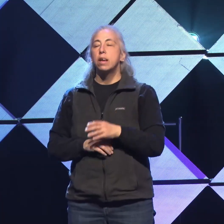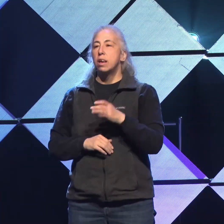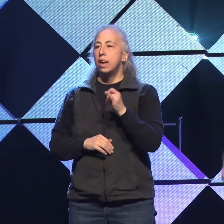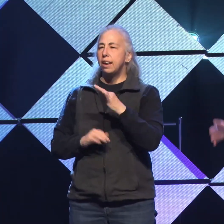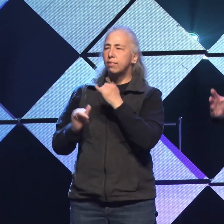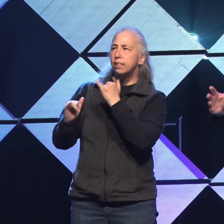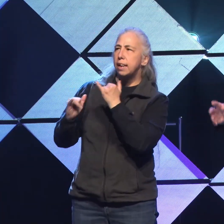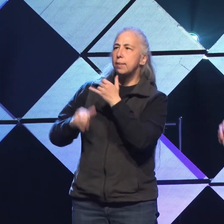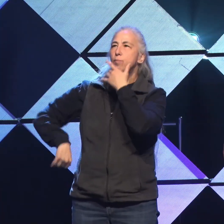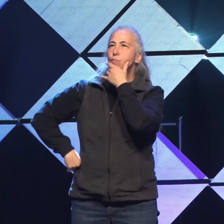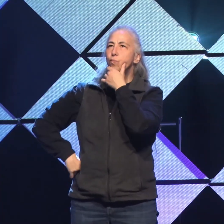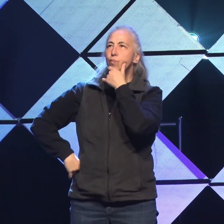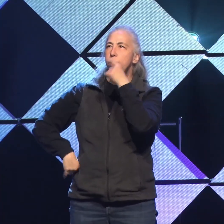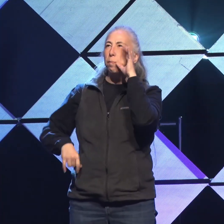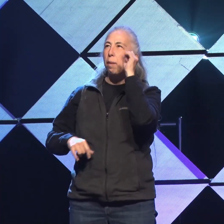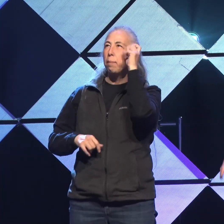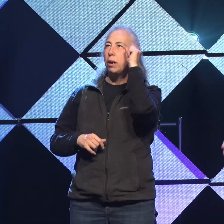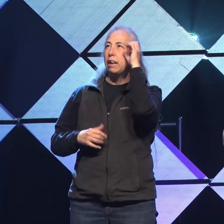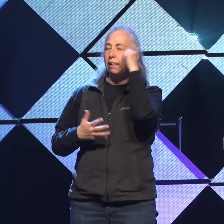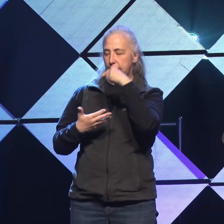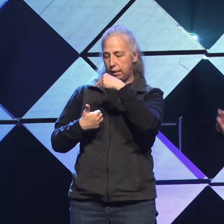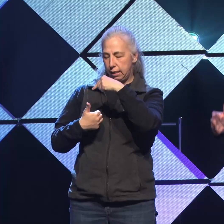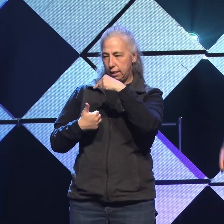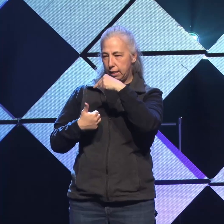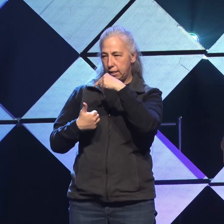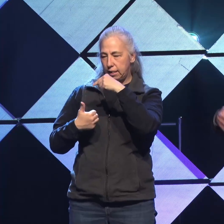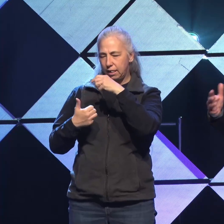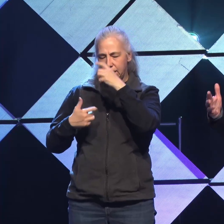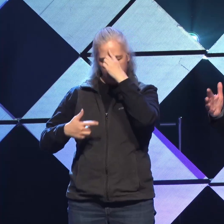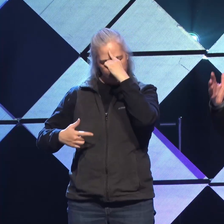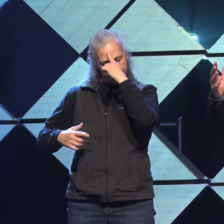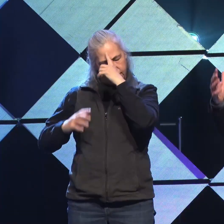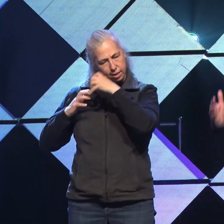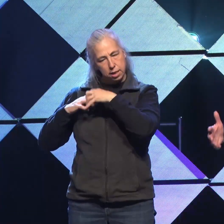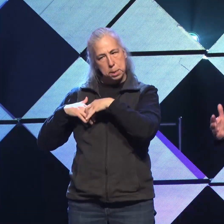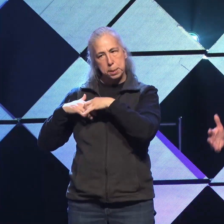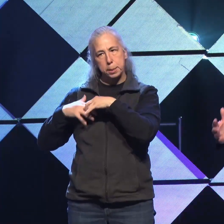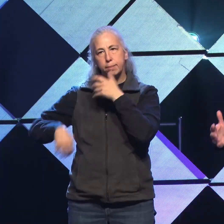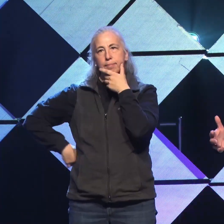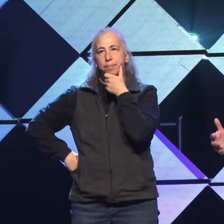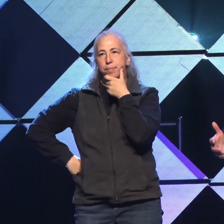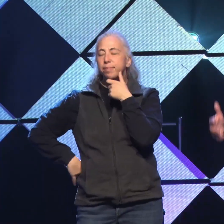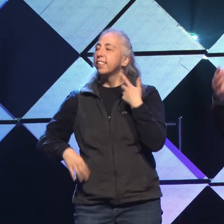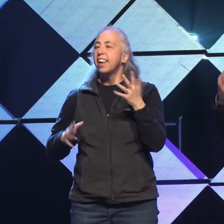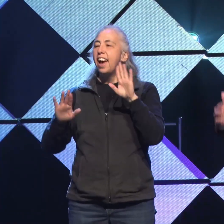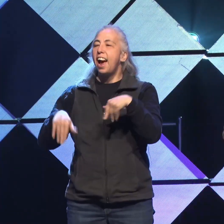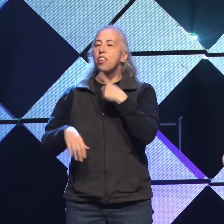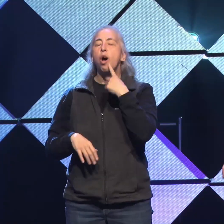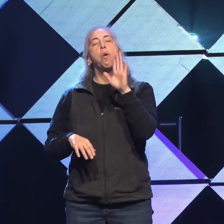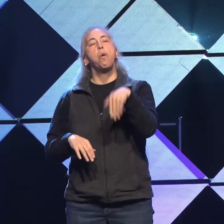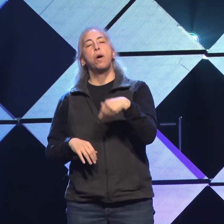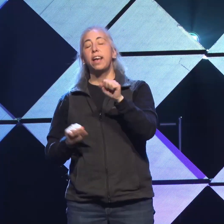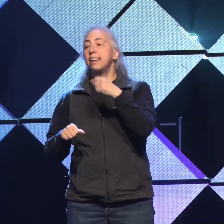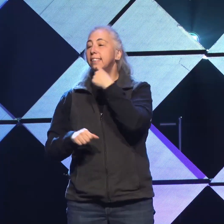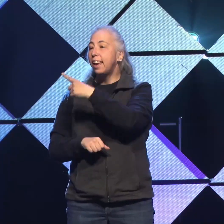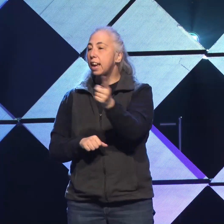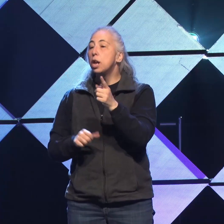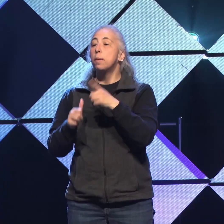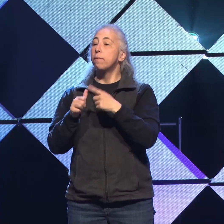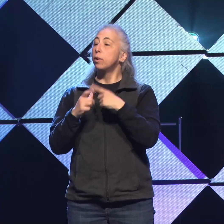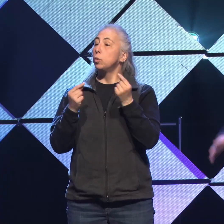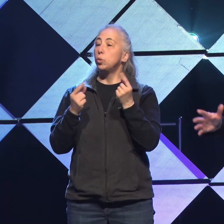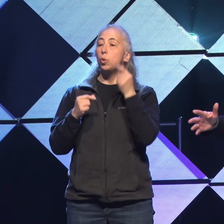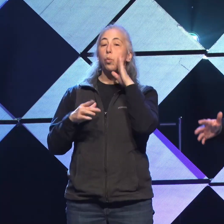little memorizing challenged. And so I thought, well, let's say it, but let's put it up on the